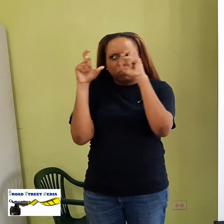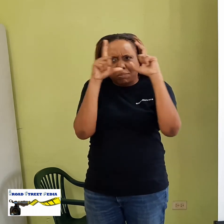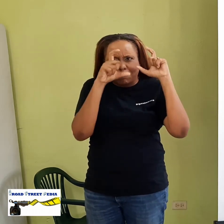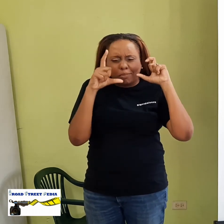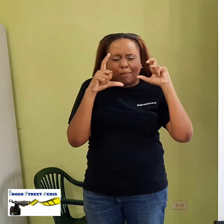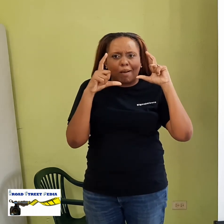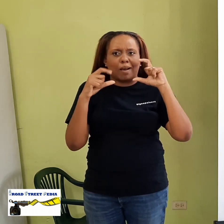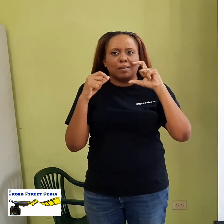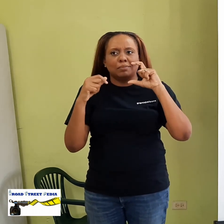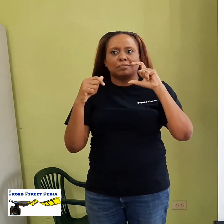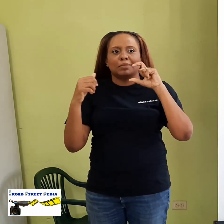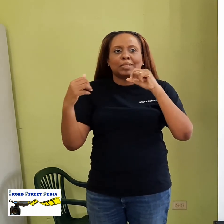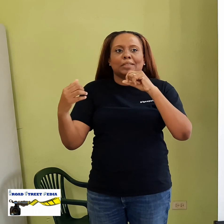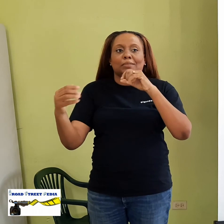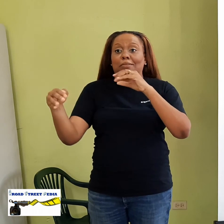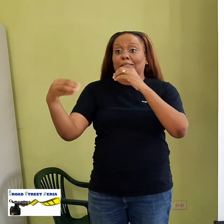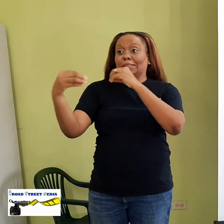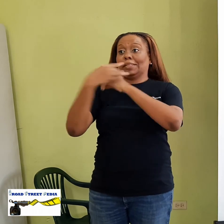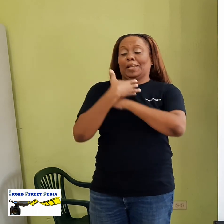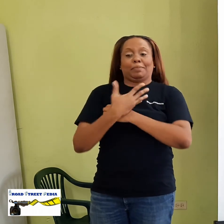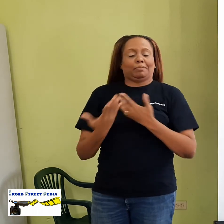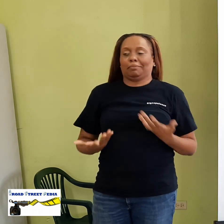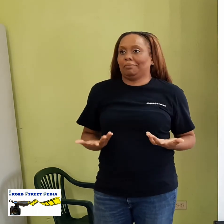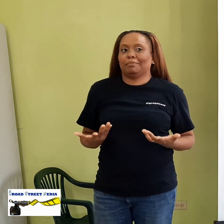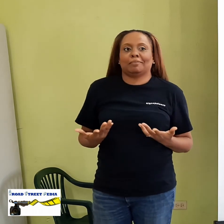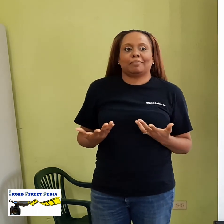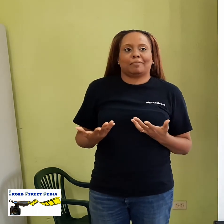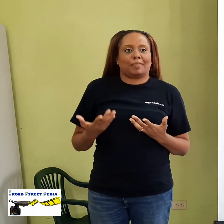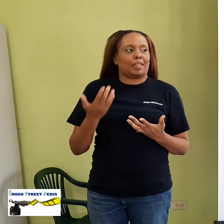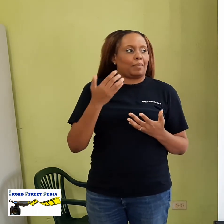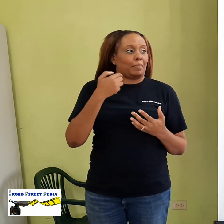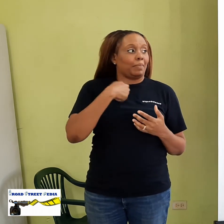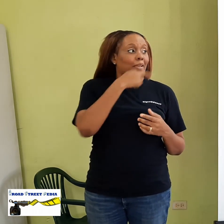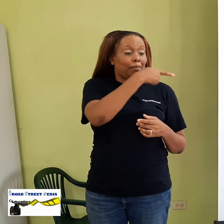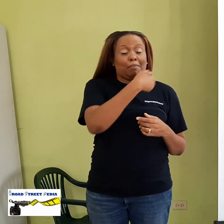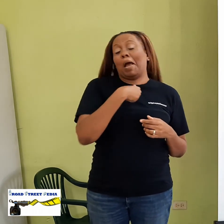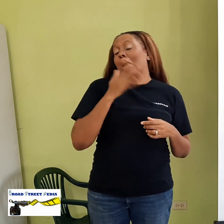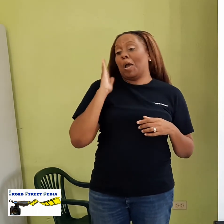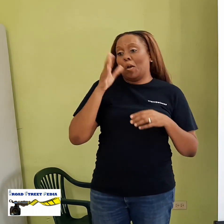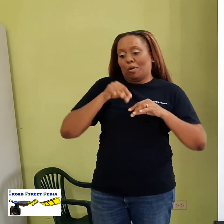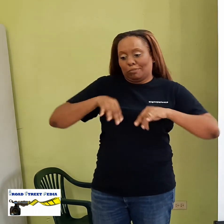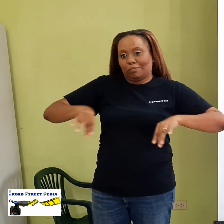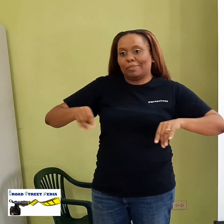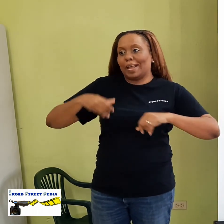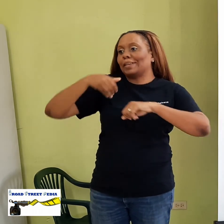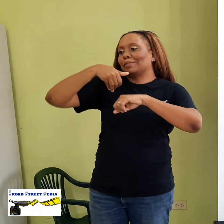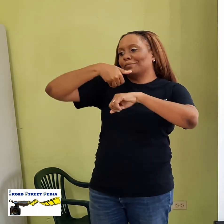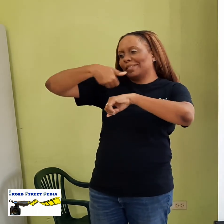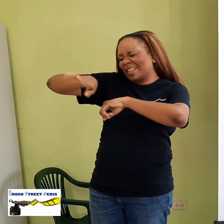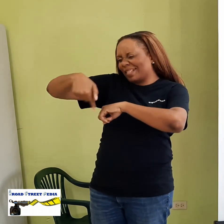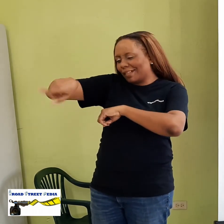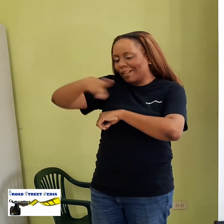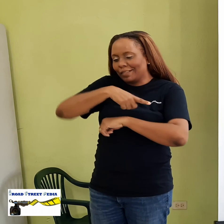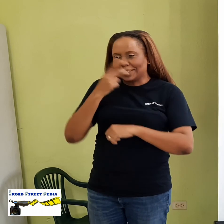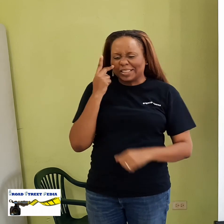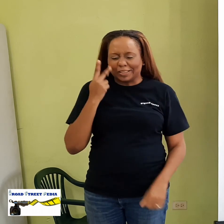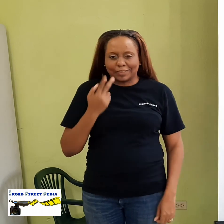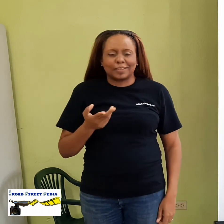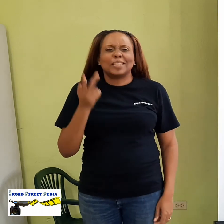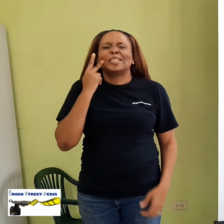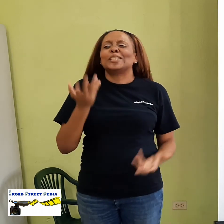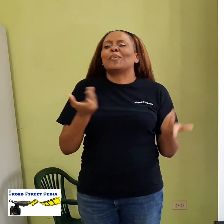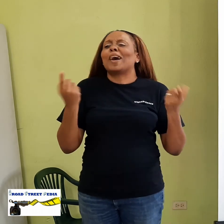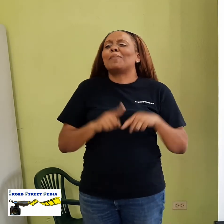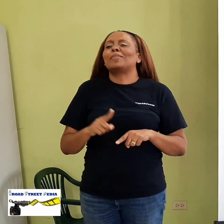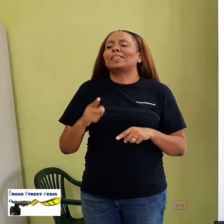me your photos because I would love to be updated. I'll send photos of mine. And we're going to just see what we can grow by Christmas,